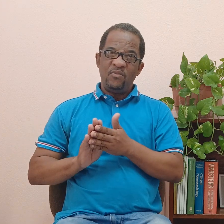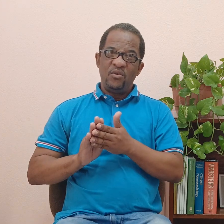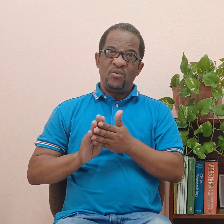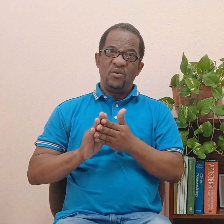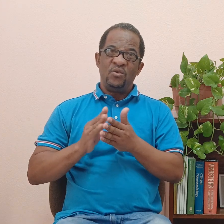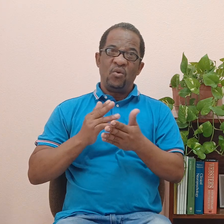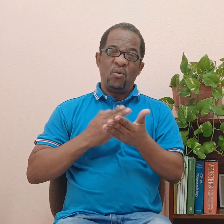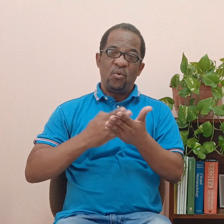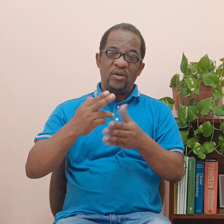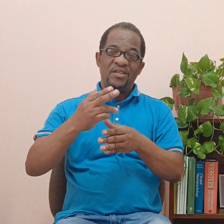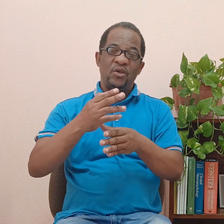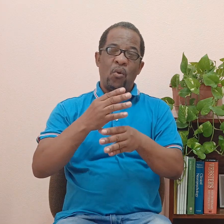dwelling of the Most High.